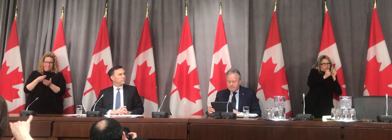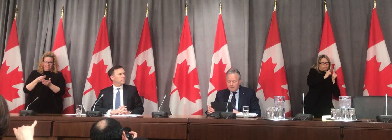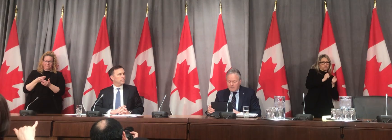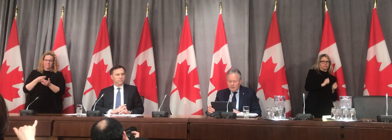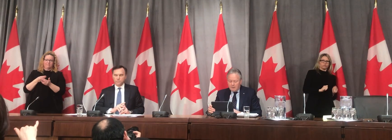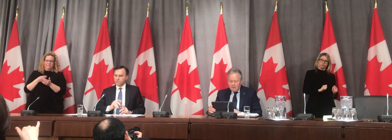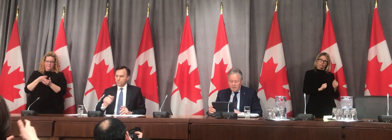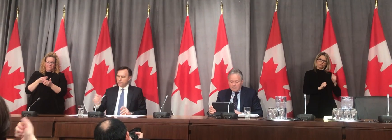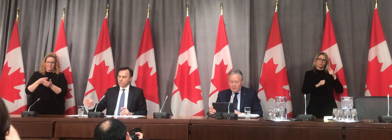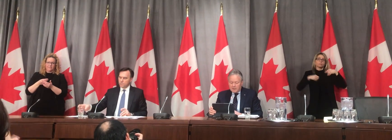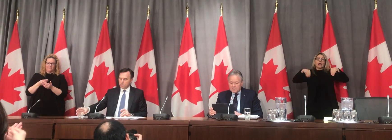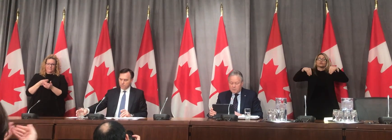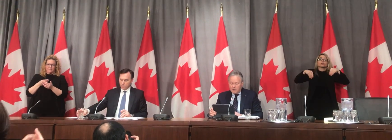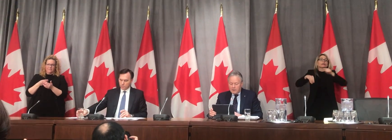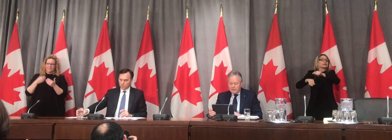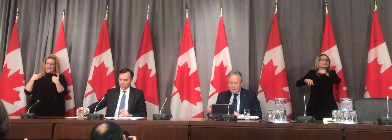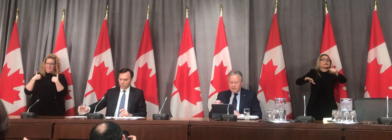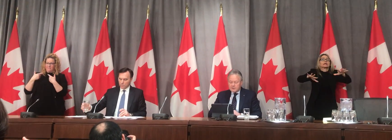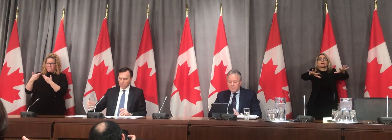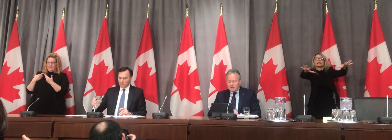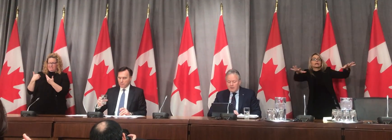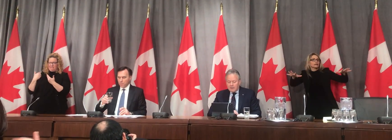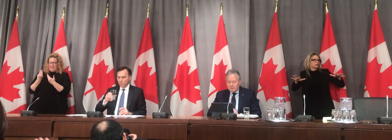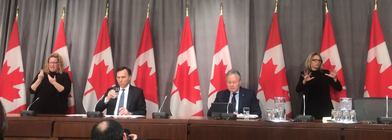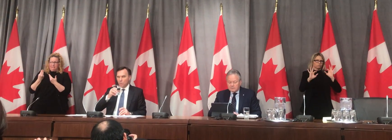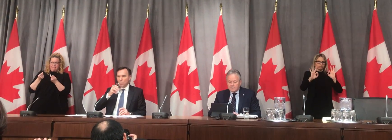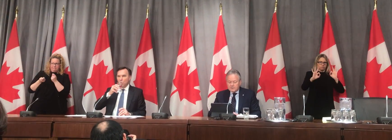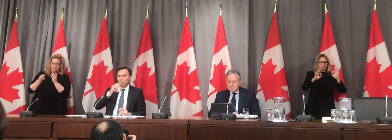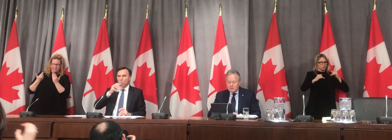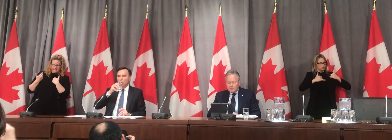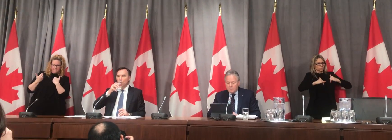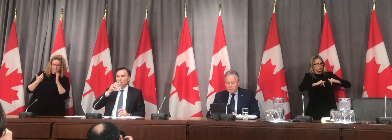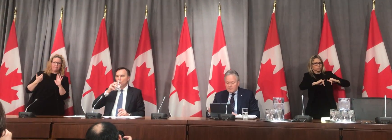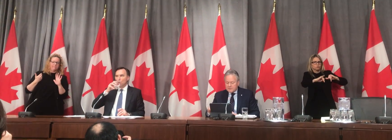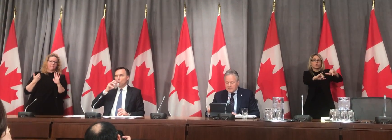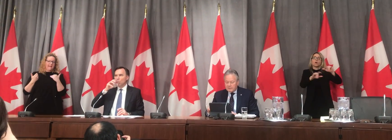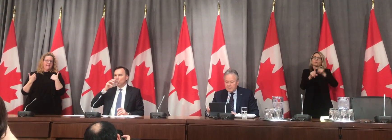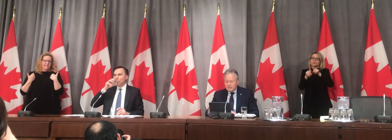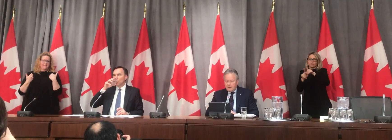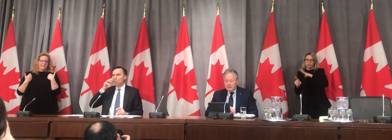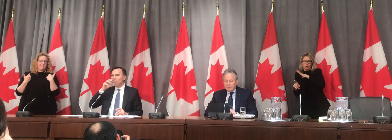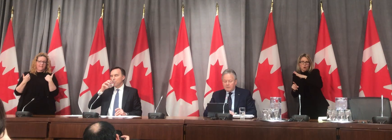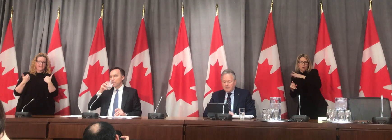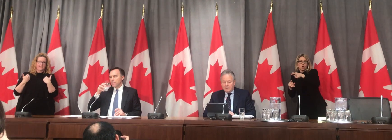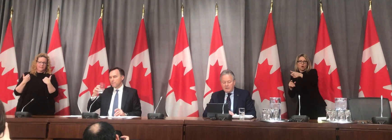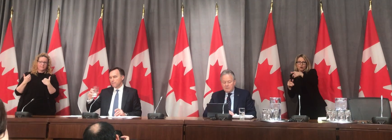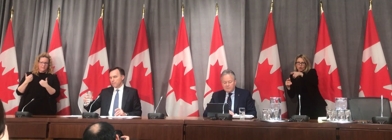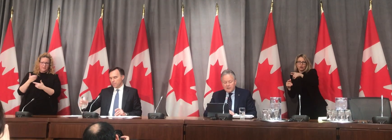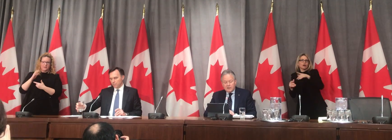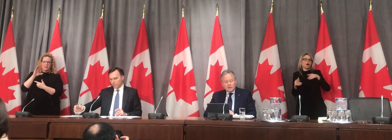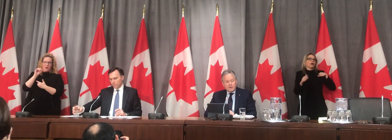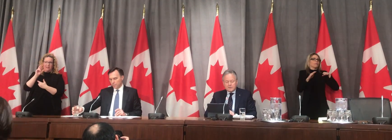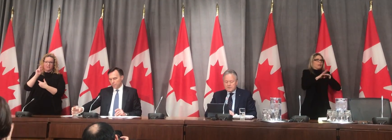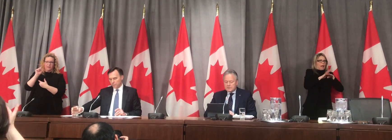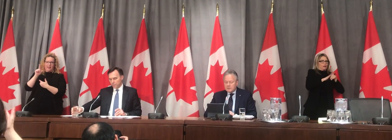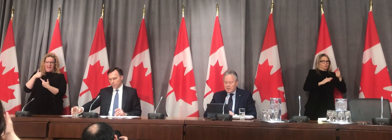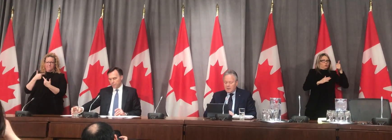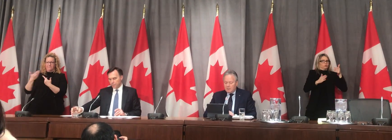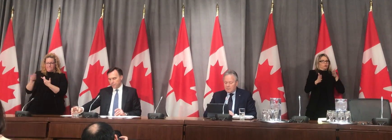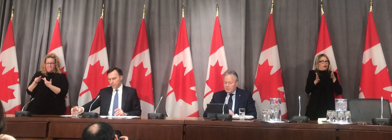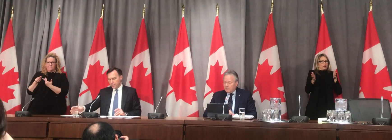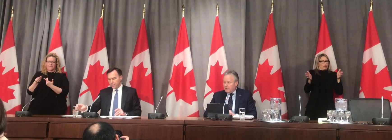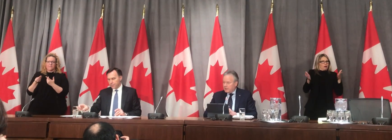availability. The bank has broadened eligible collateral for its term repo facility to help maintain funding